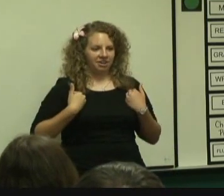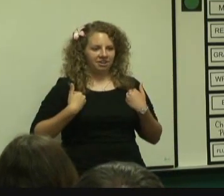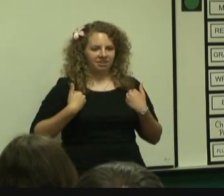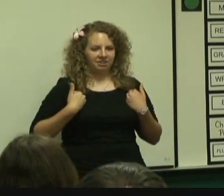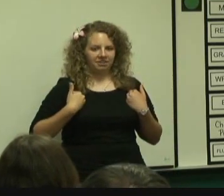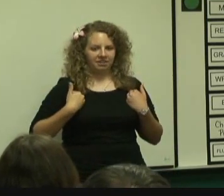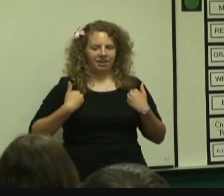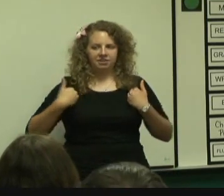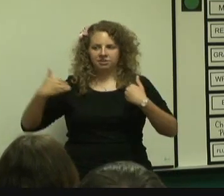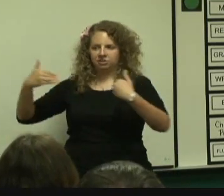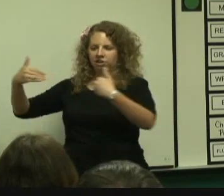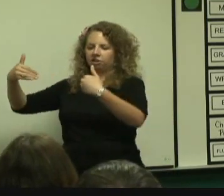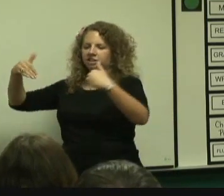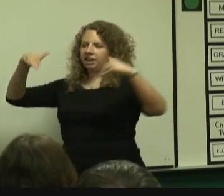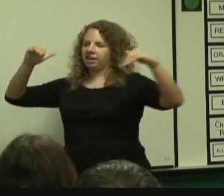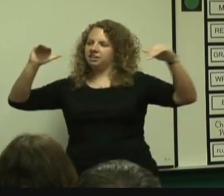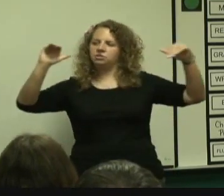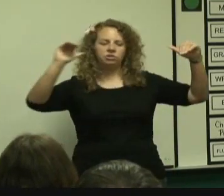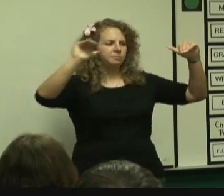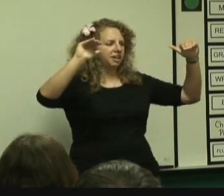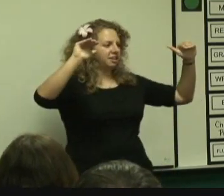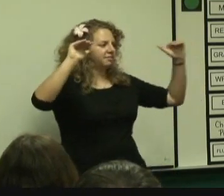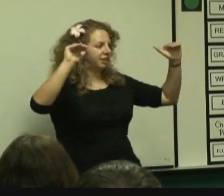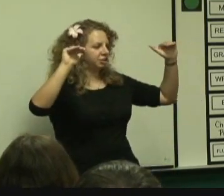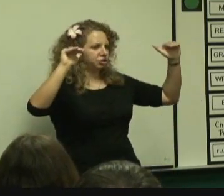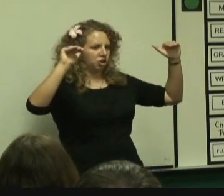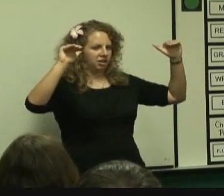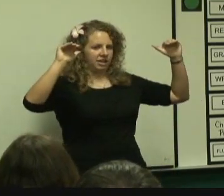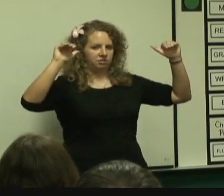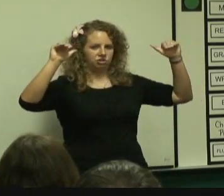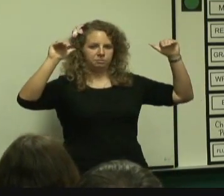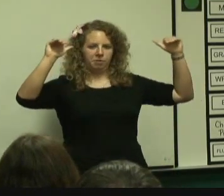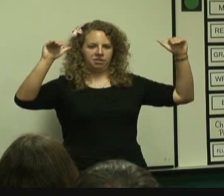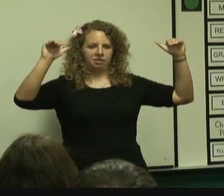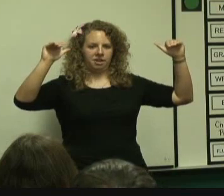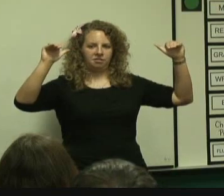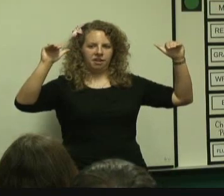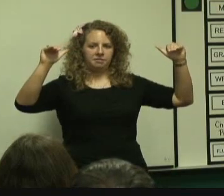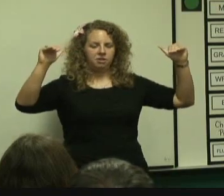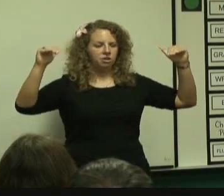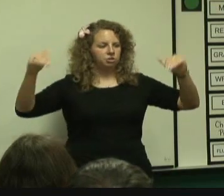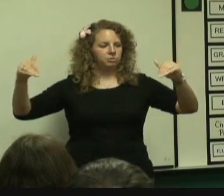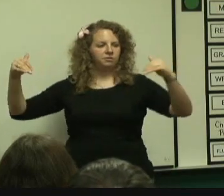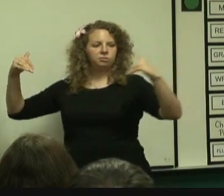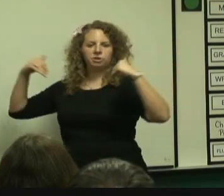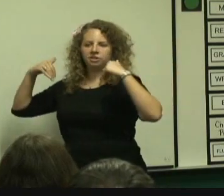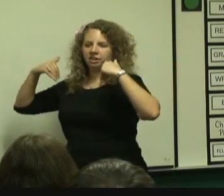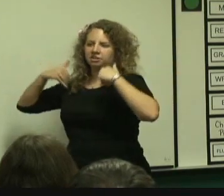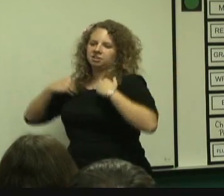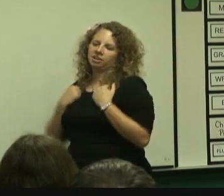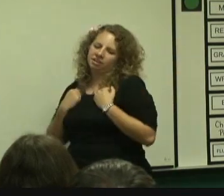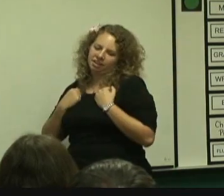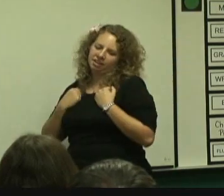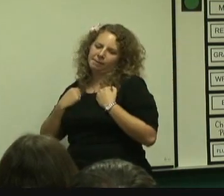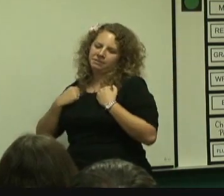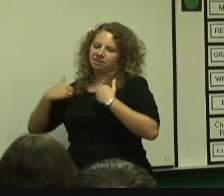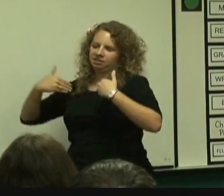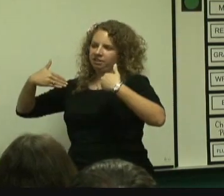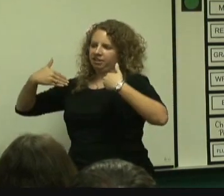tired, okay? So you're going to go like that, and it's going to be kind of like a strong hand, just bent like that, okay? So whenever you put it down, it's not going to like collapse in. It's